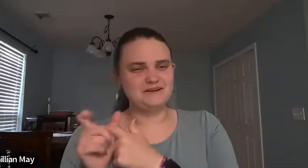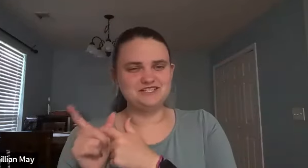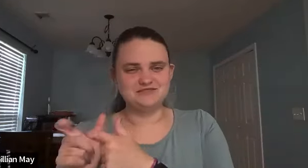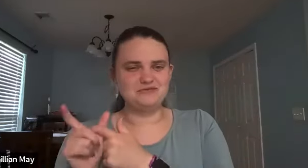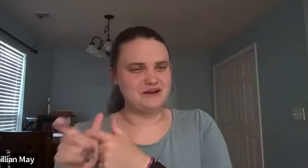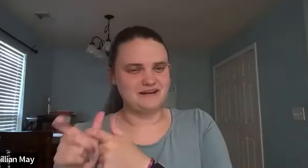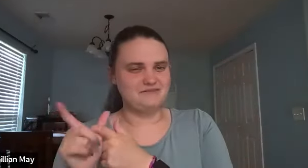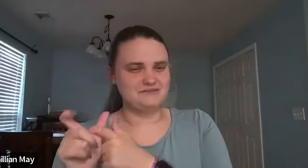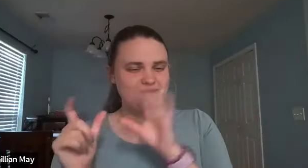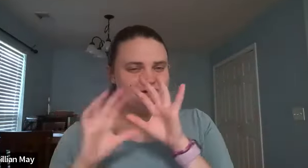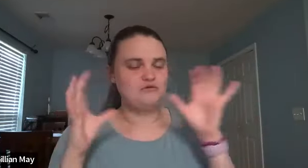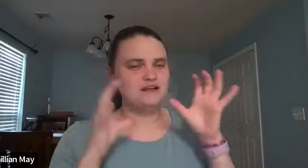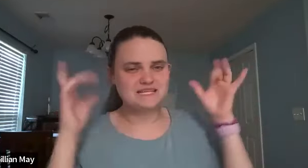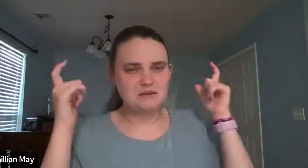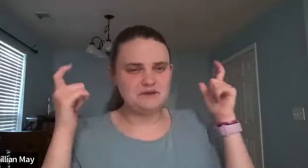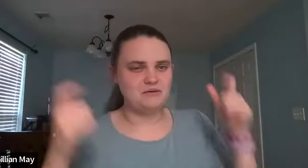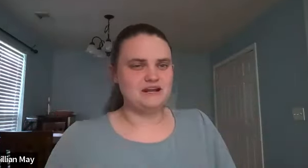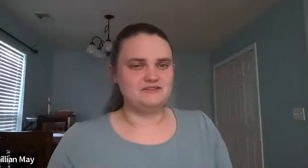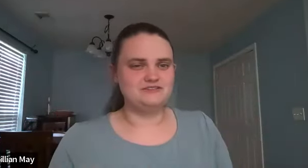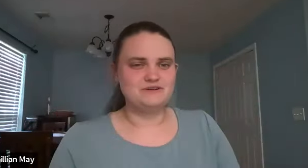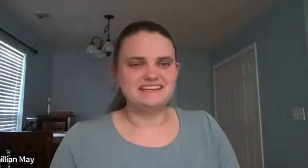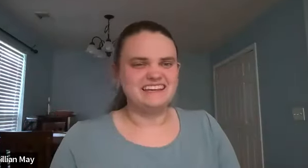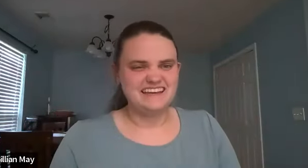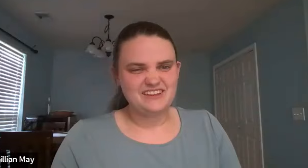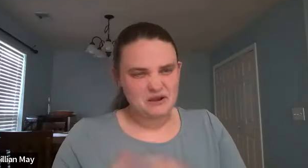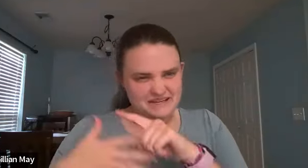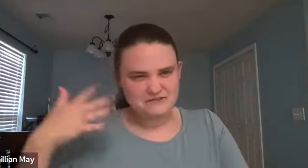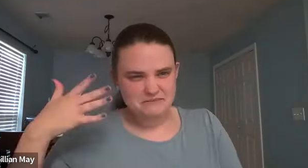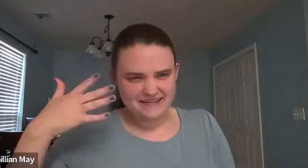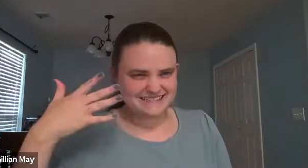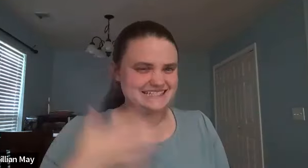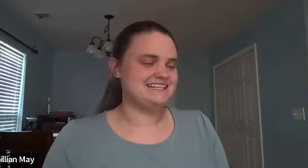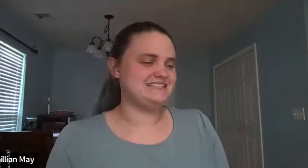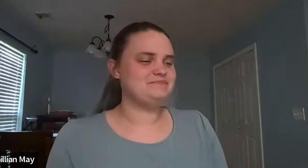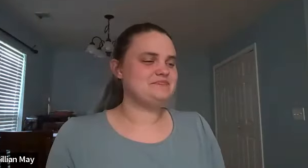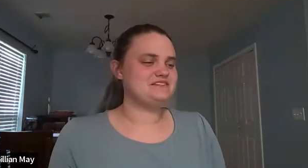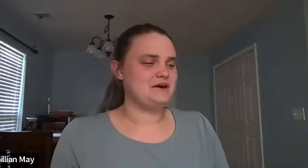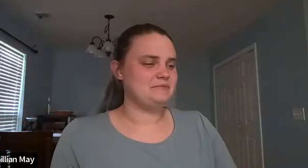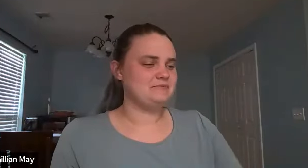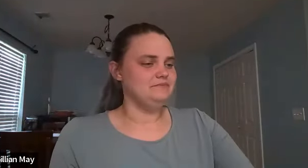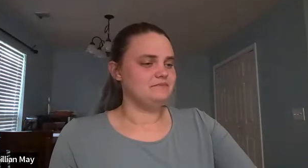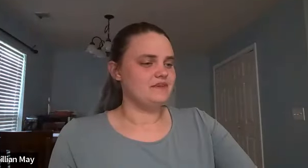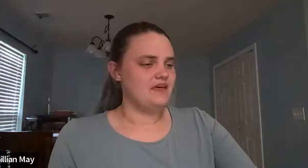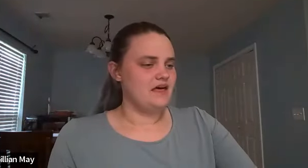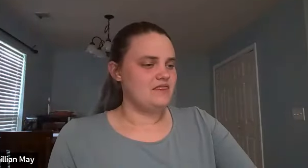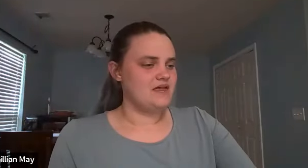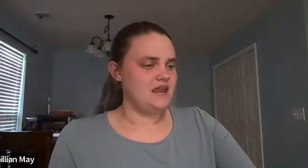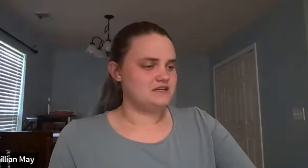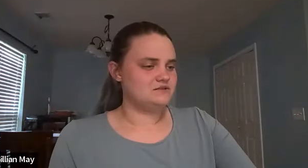about is just run. Whenever run's like my big one I go to, I'm always like, look how many different meanings this is. So the next one